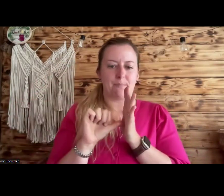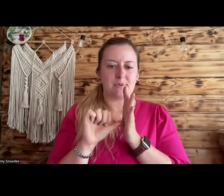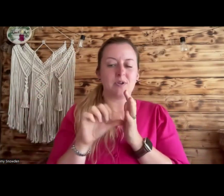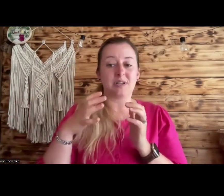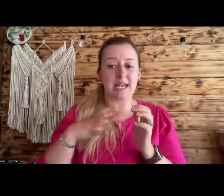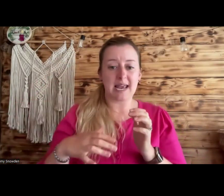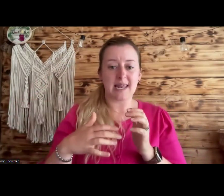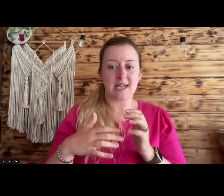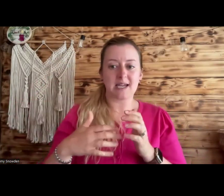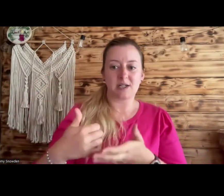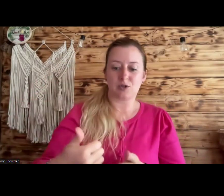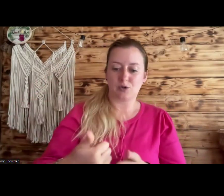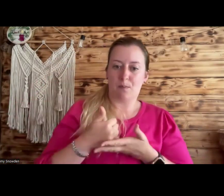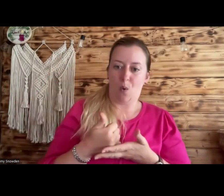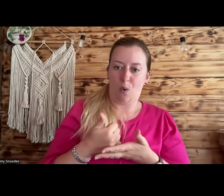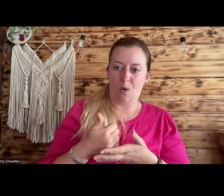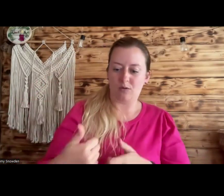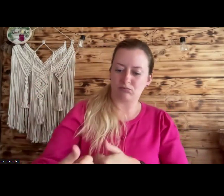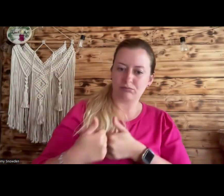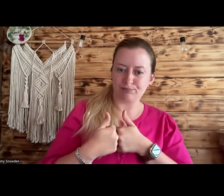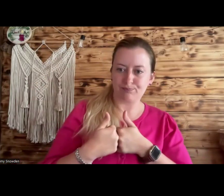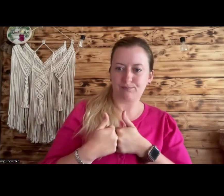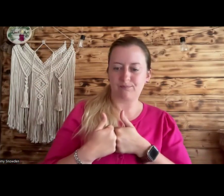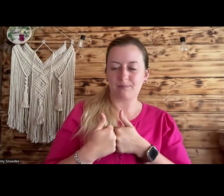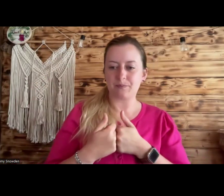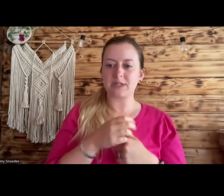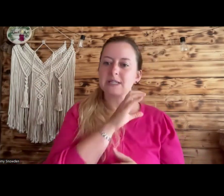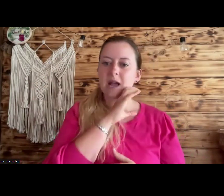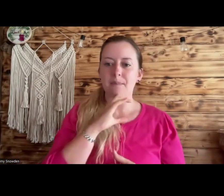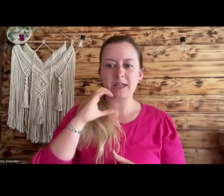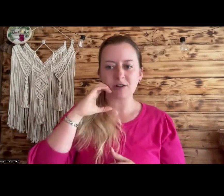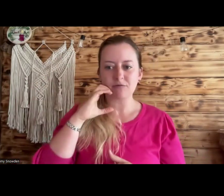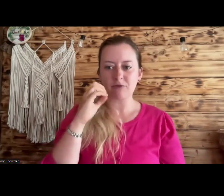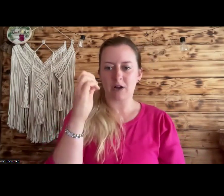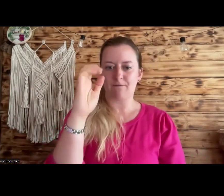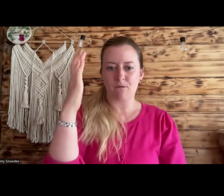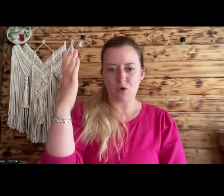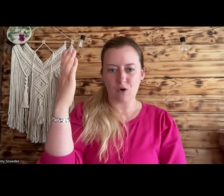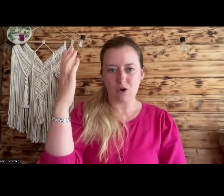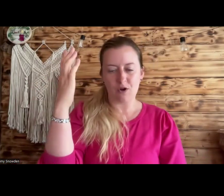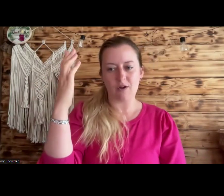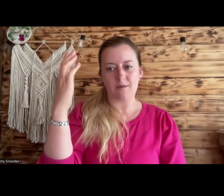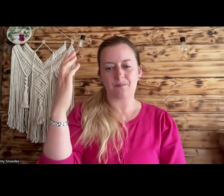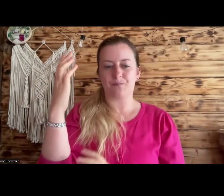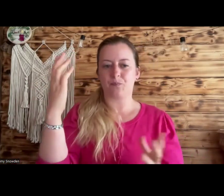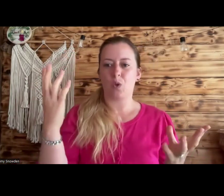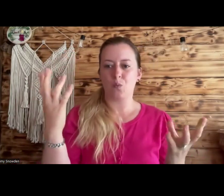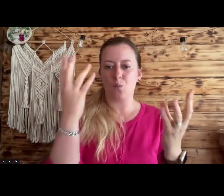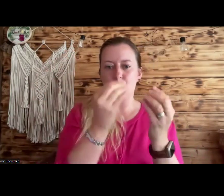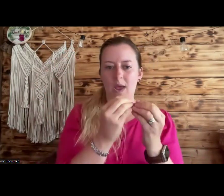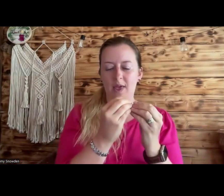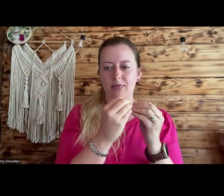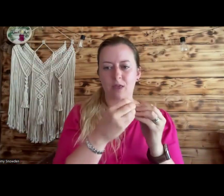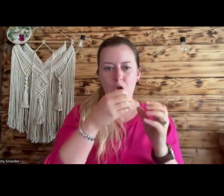fir is really helpful for him. We use it alongside Roman chamomile because they work really well for